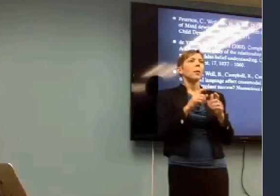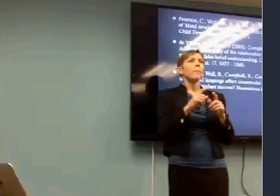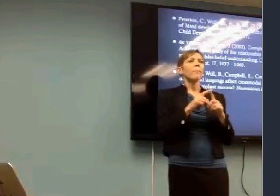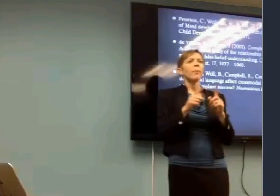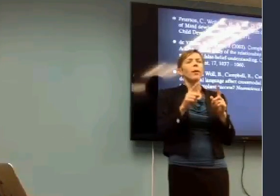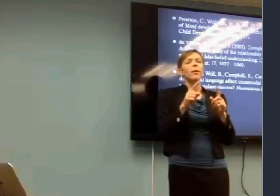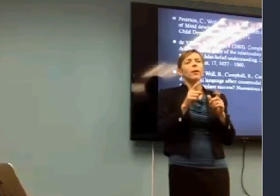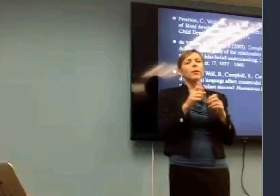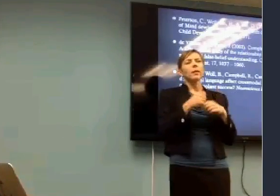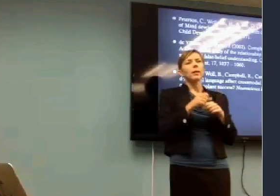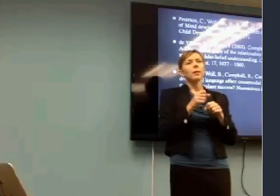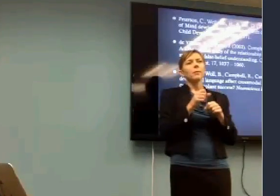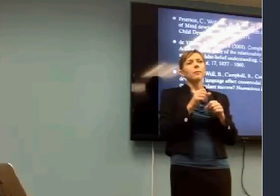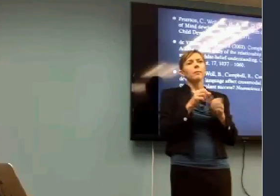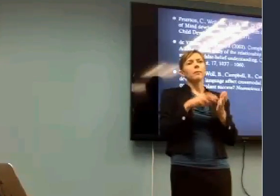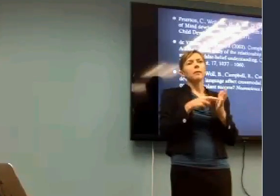those factors.